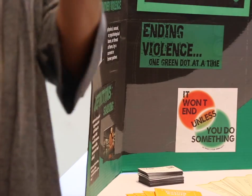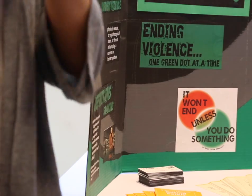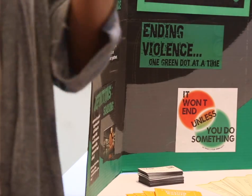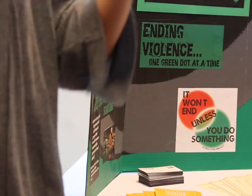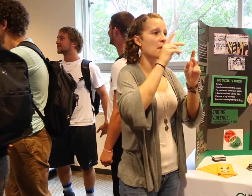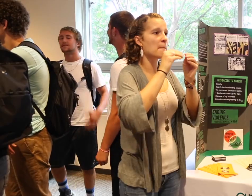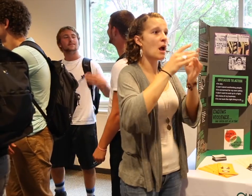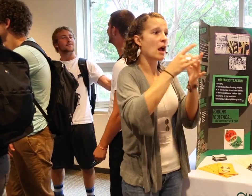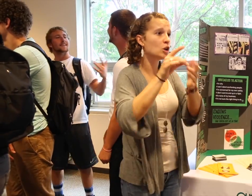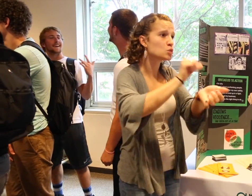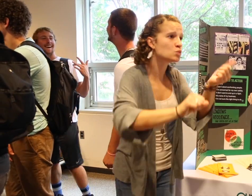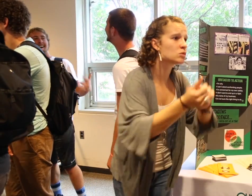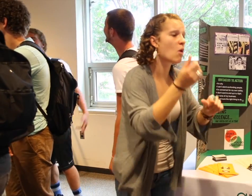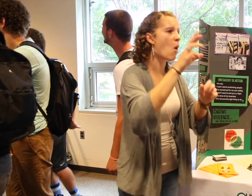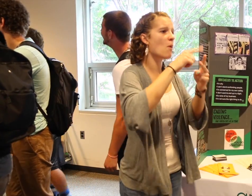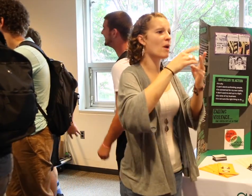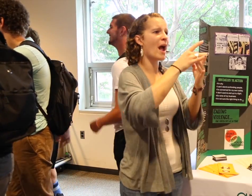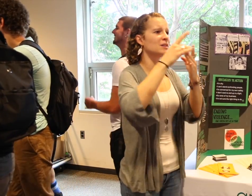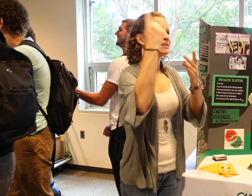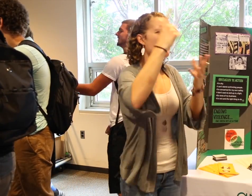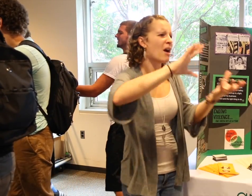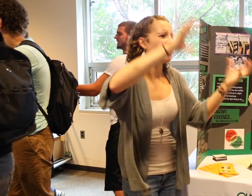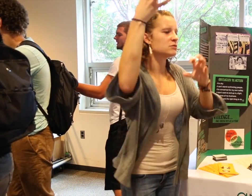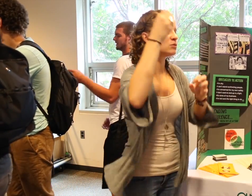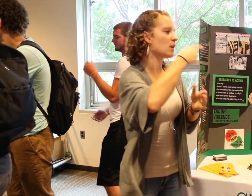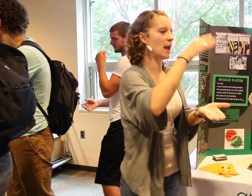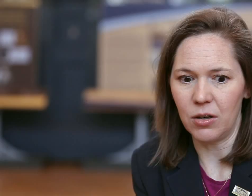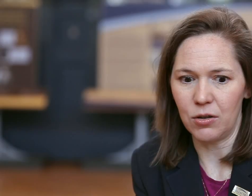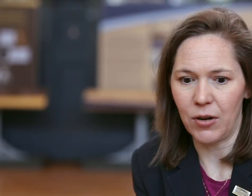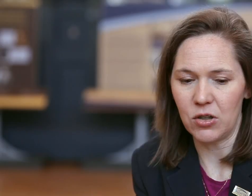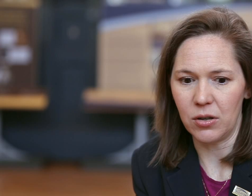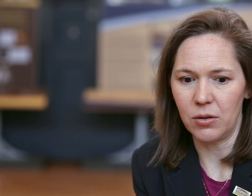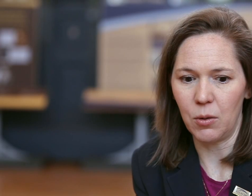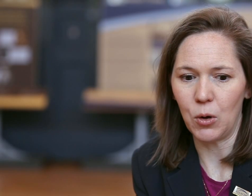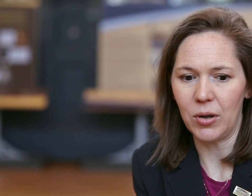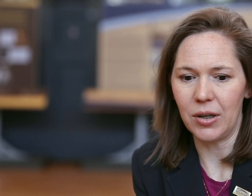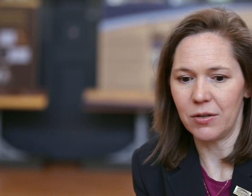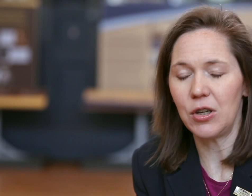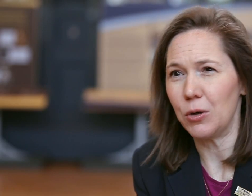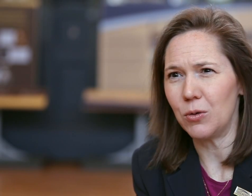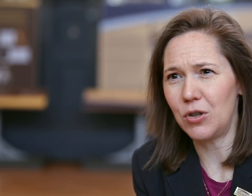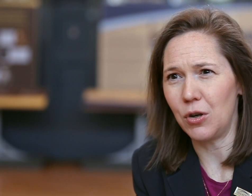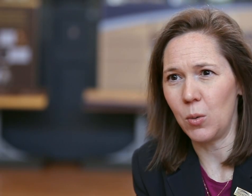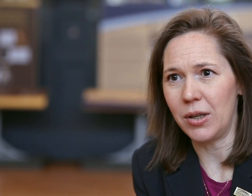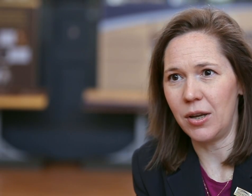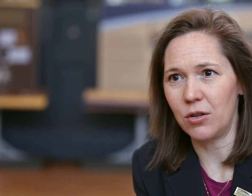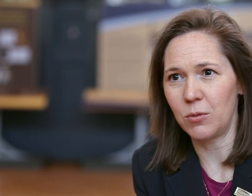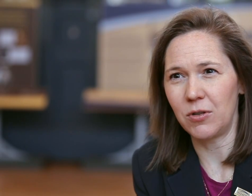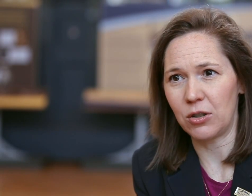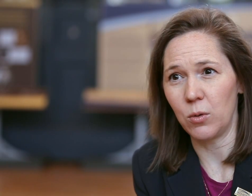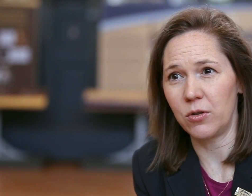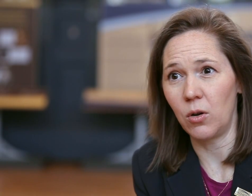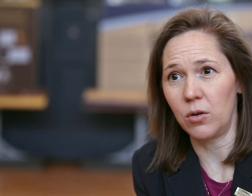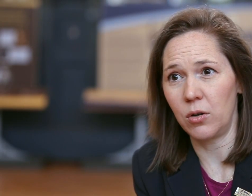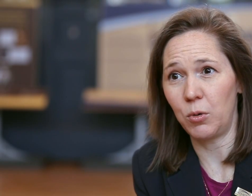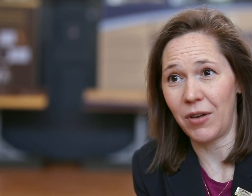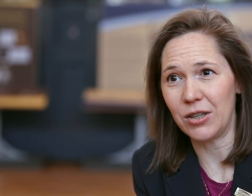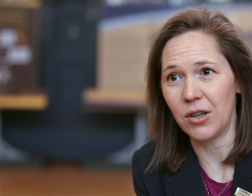national bystander intervention program called Green Dot. This bystander intervention component is huge, you know, in terms of sexual assault prevention.